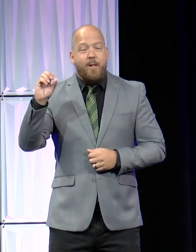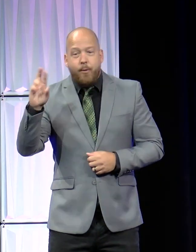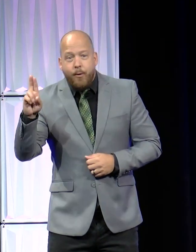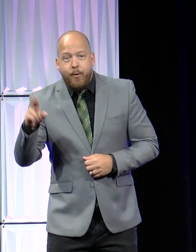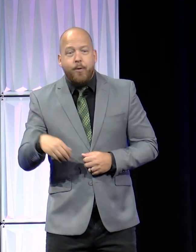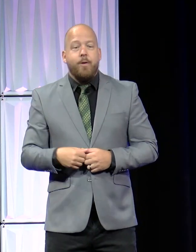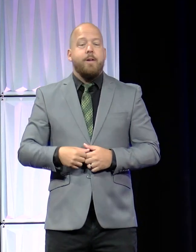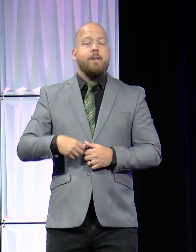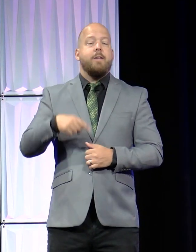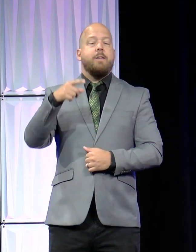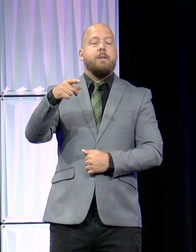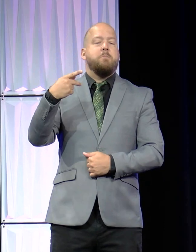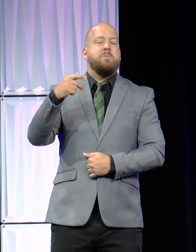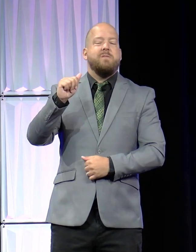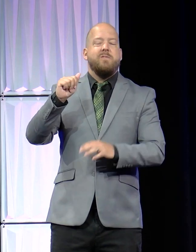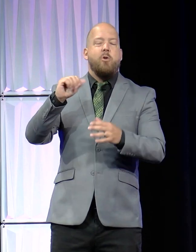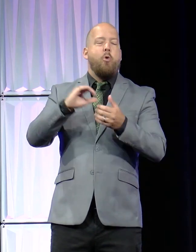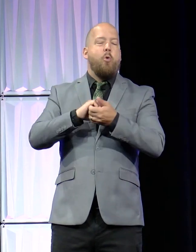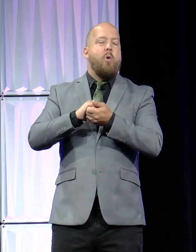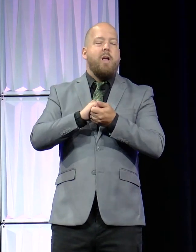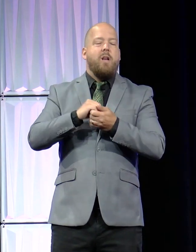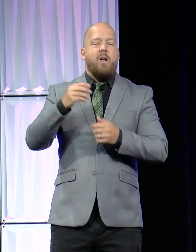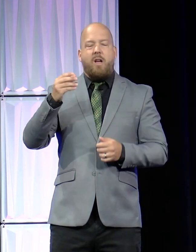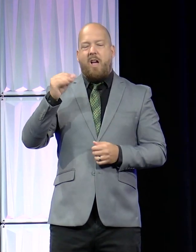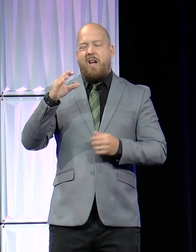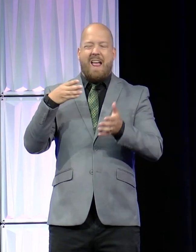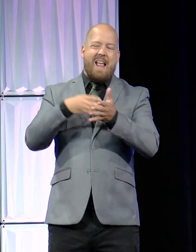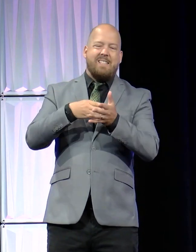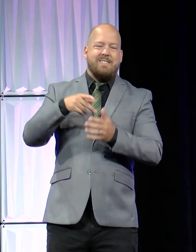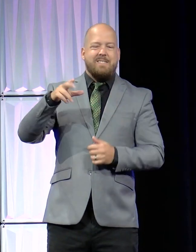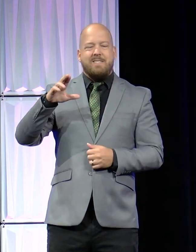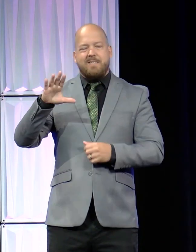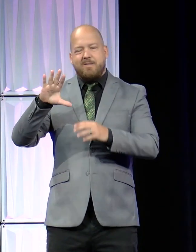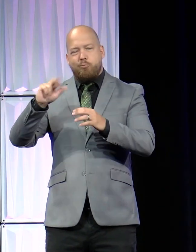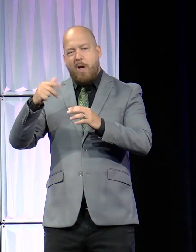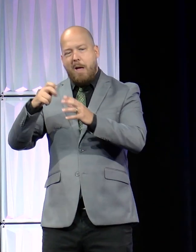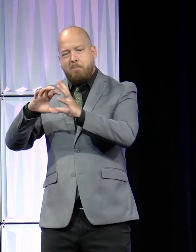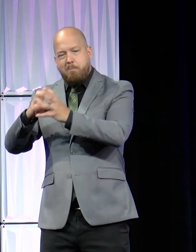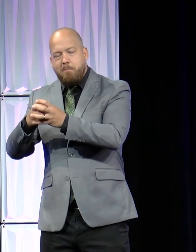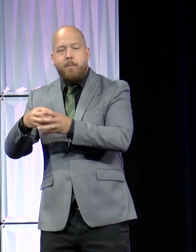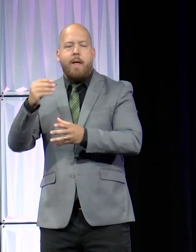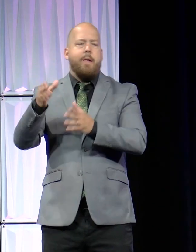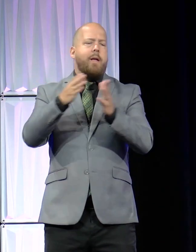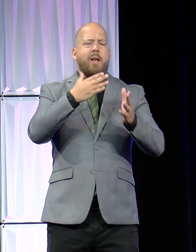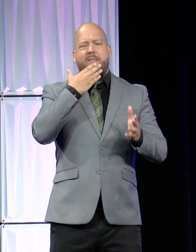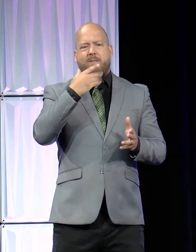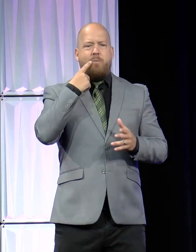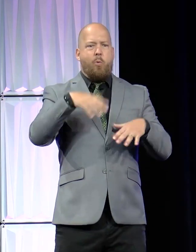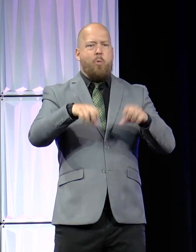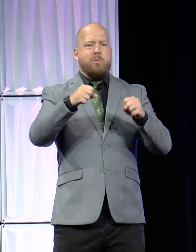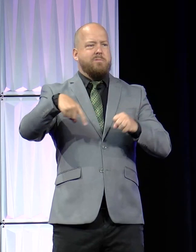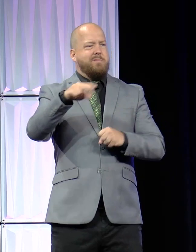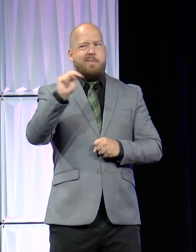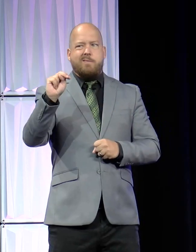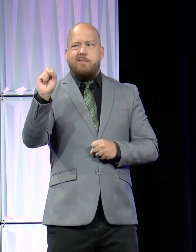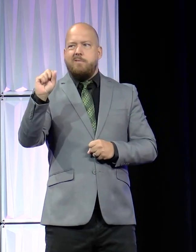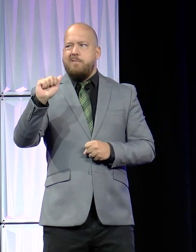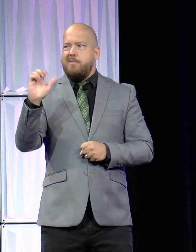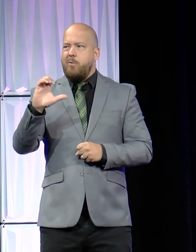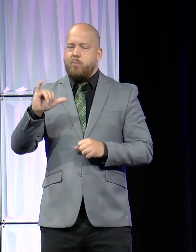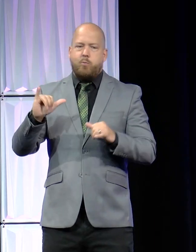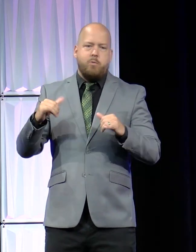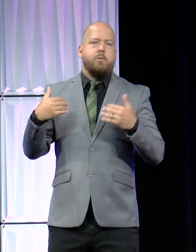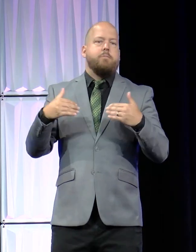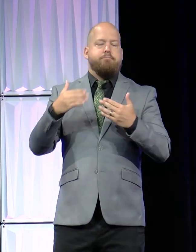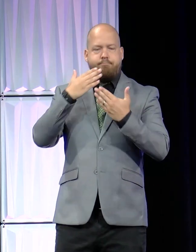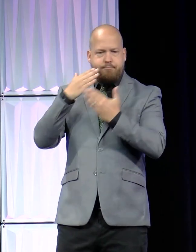National Sexual Violence Resource Center for hosting this year's National Sexual Assault Conference. I also want to thank all of you